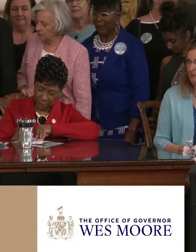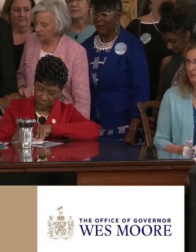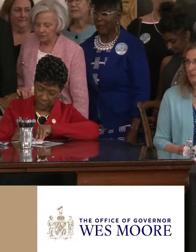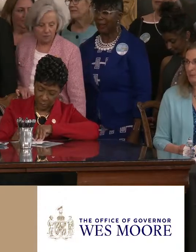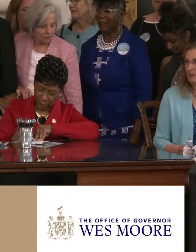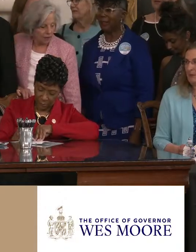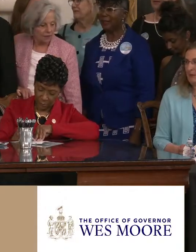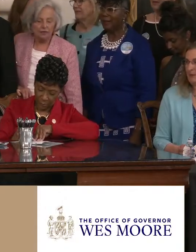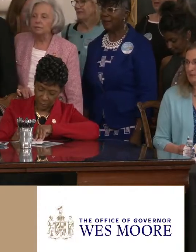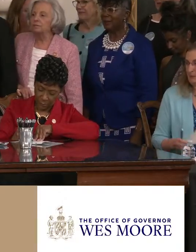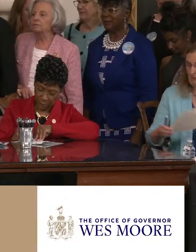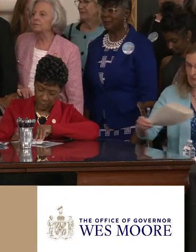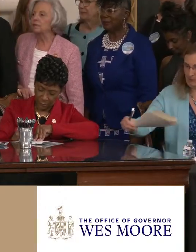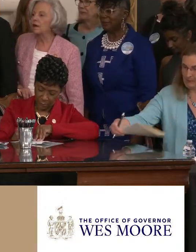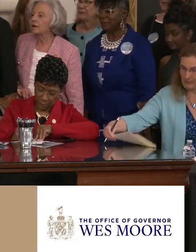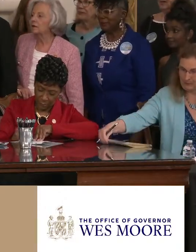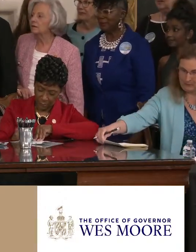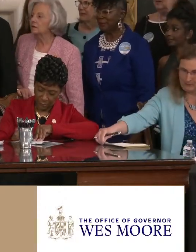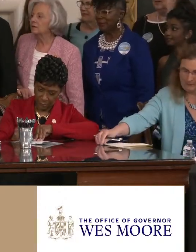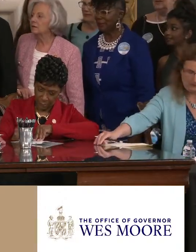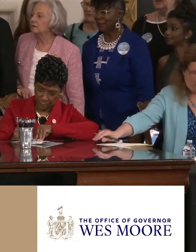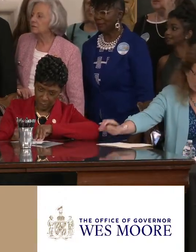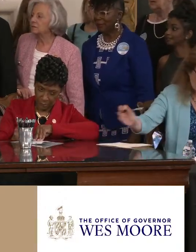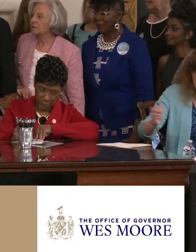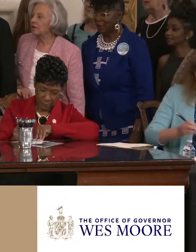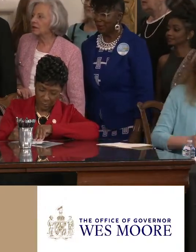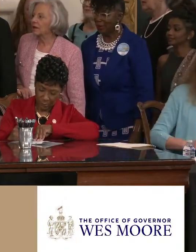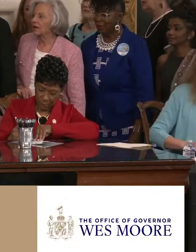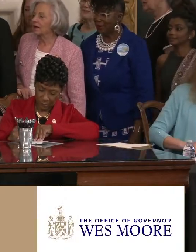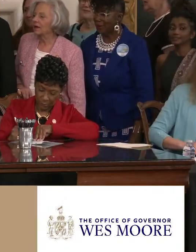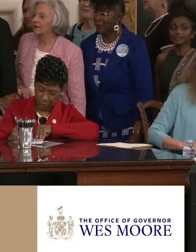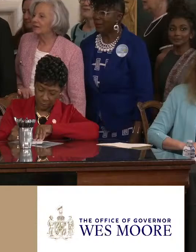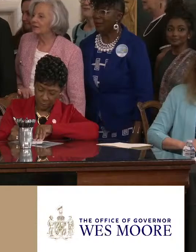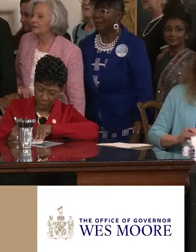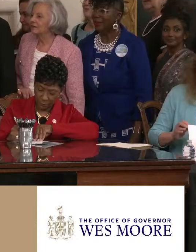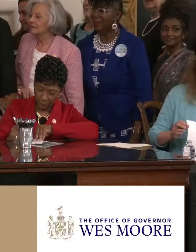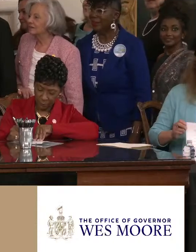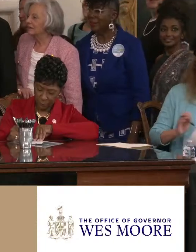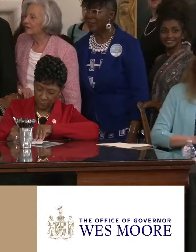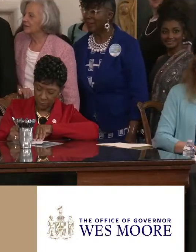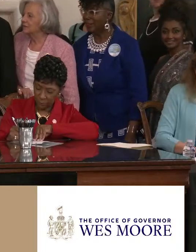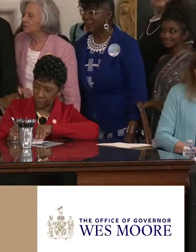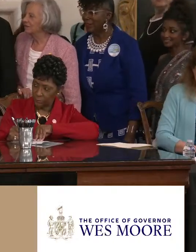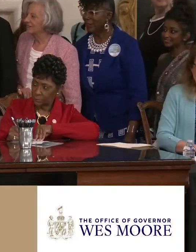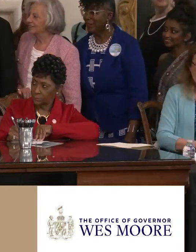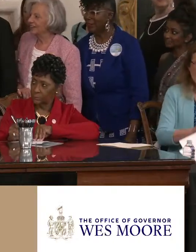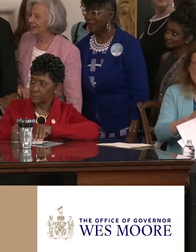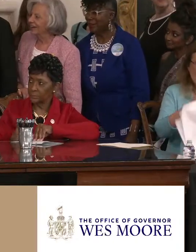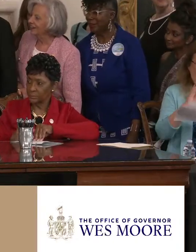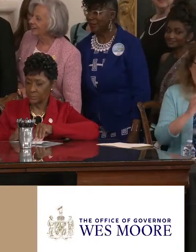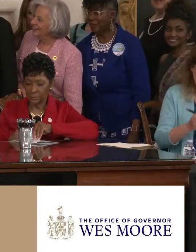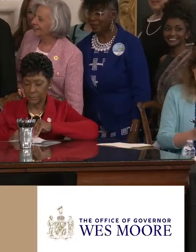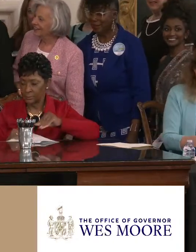little bit this way. It's all turned. Yeah. Turn sideways and make a little bit more space.